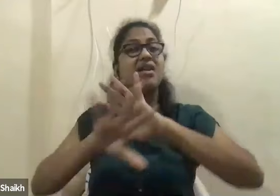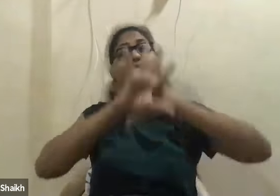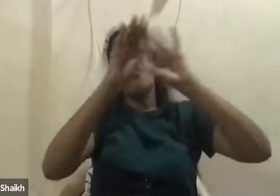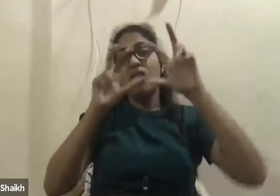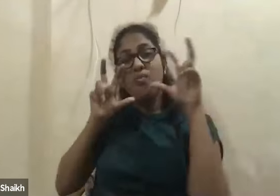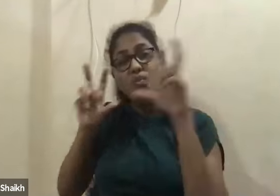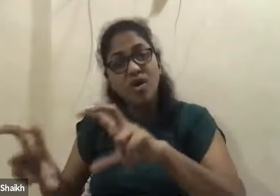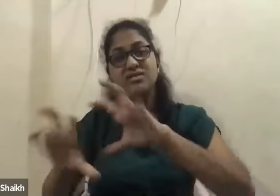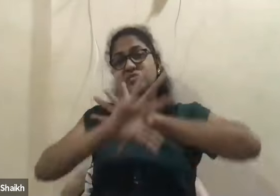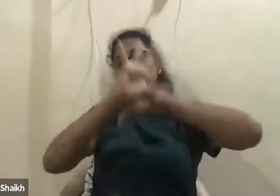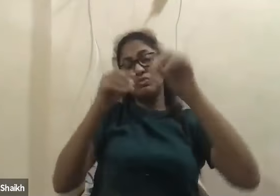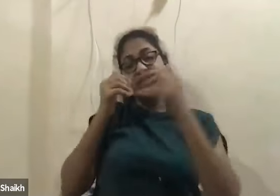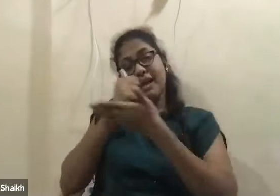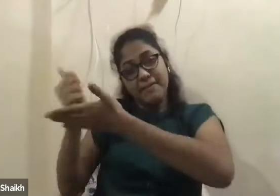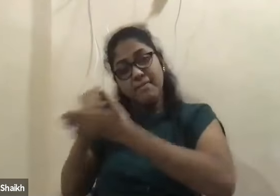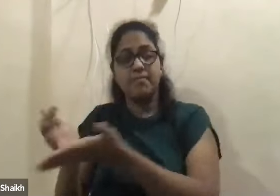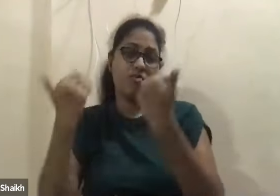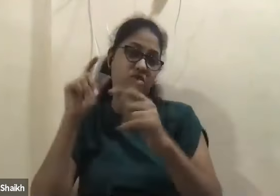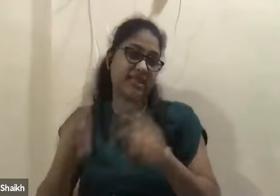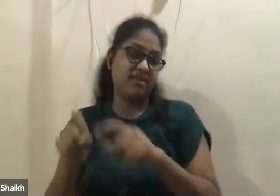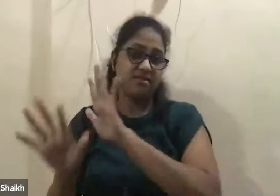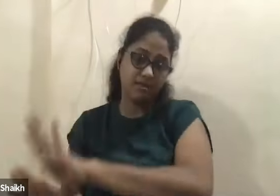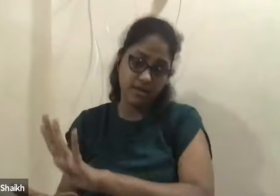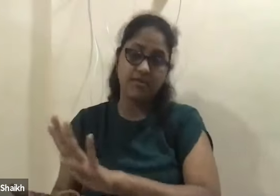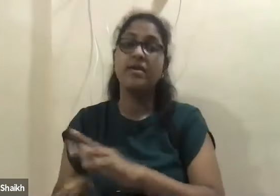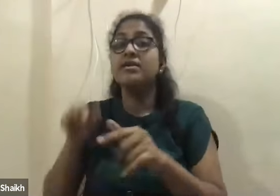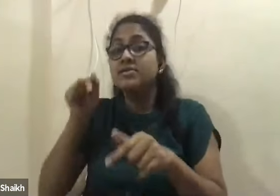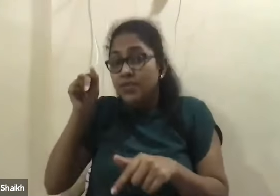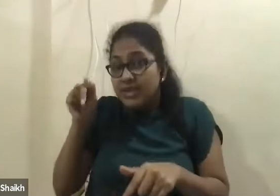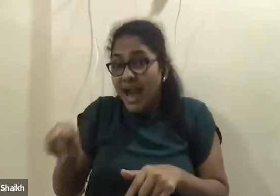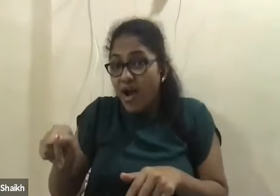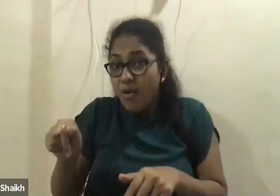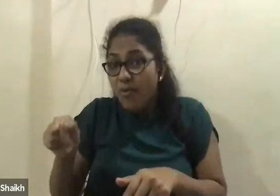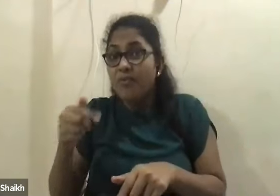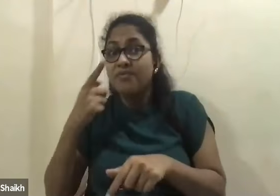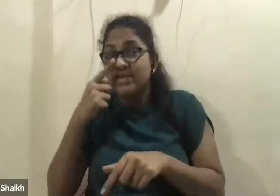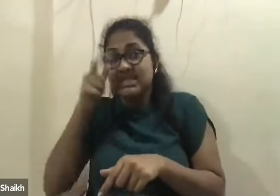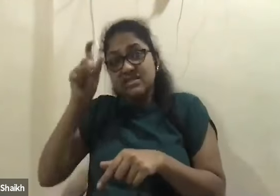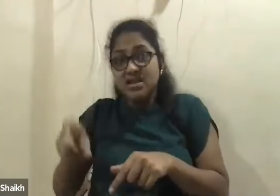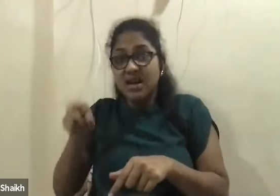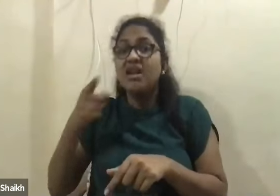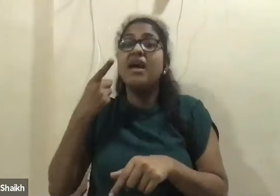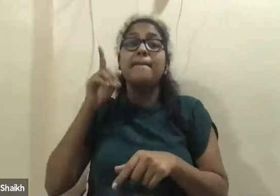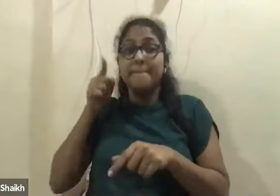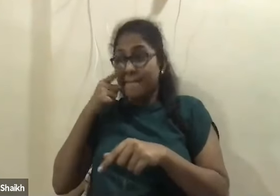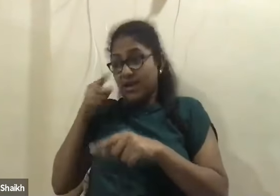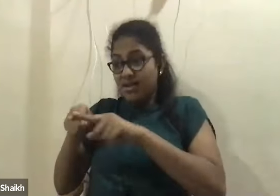help. Now, for such a girl, the parents wanted to,